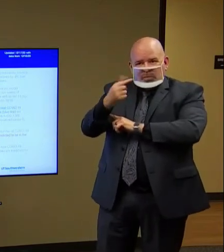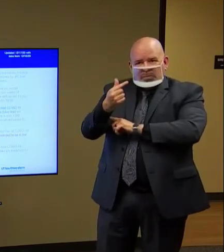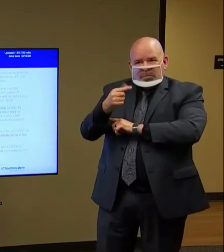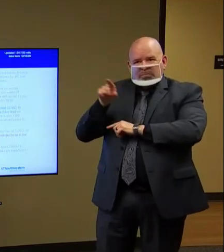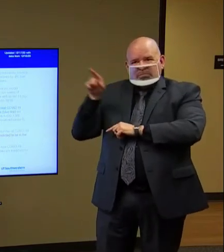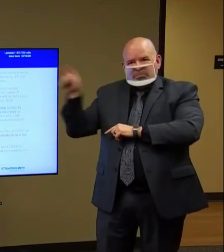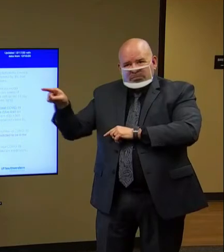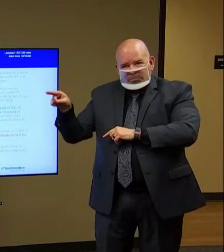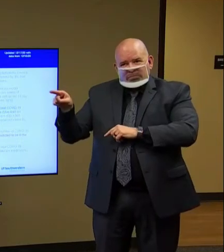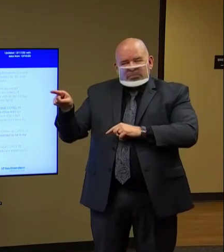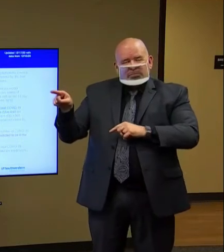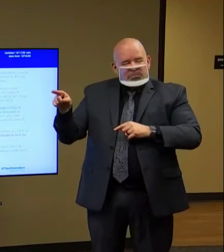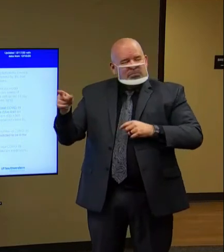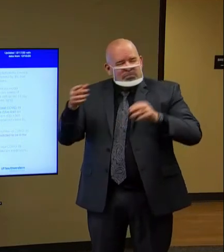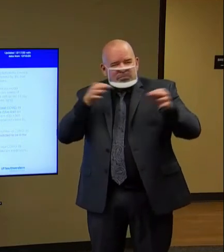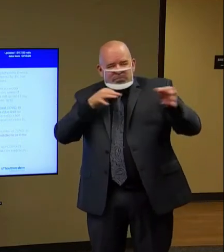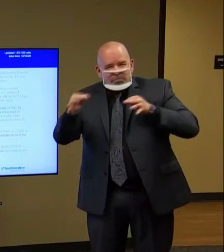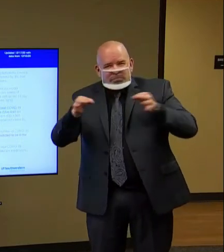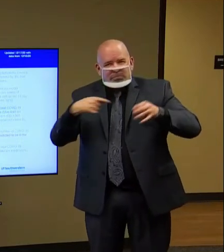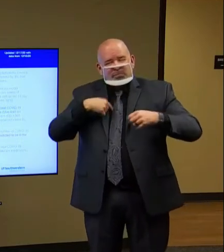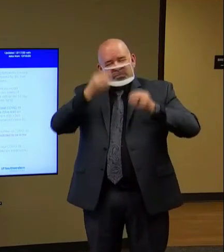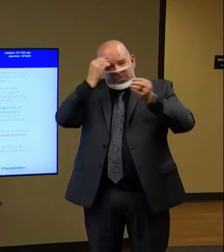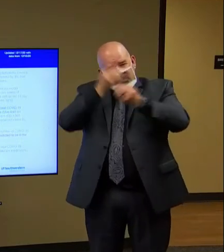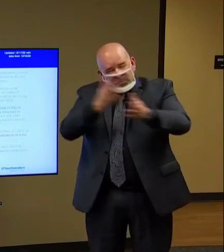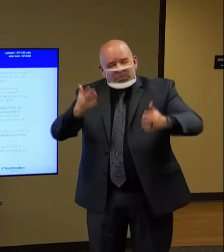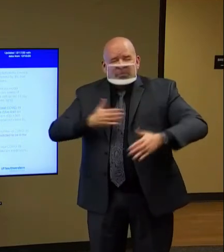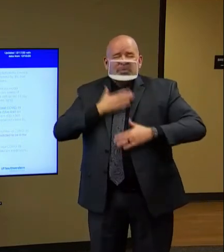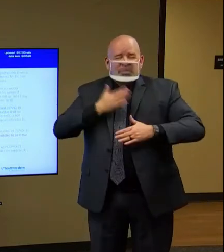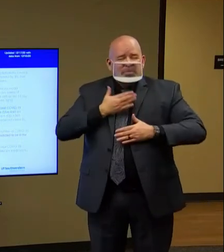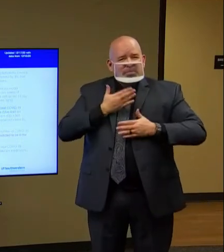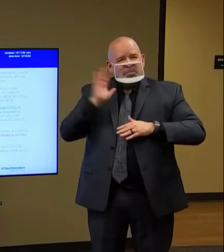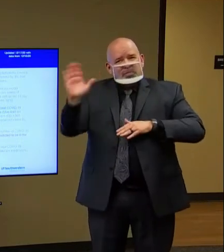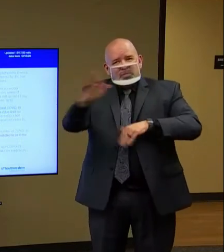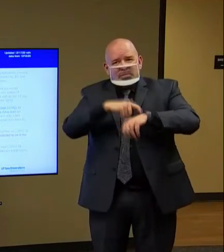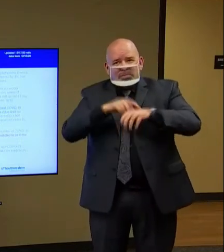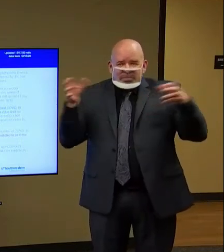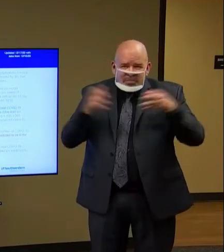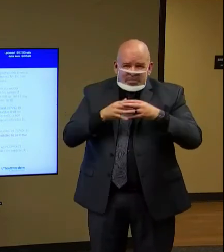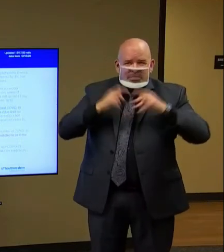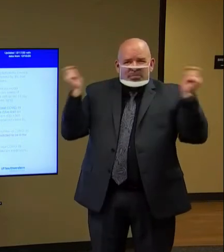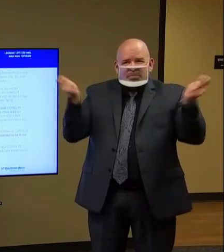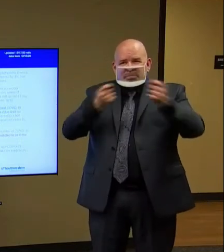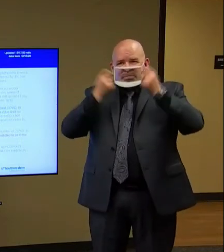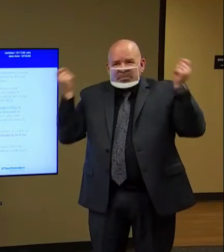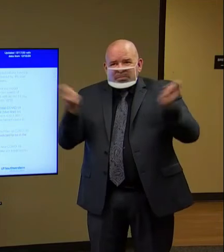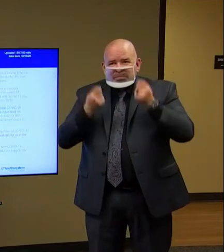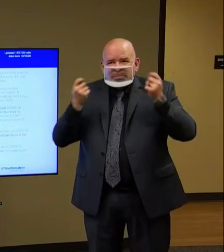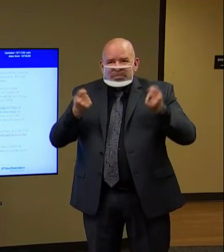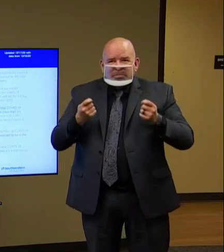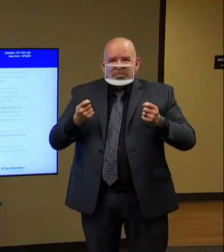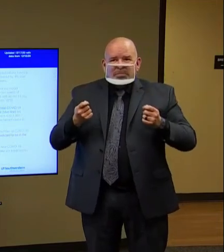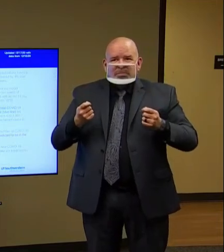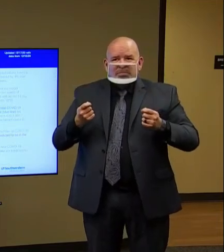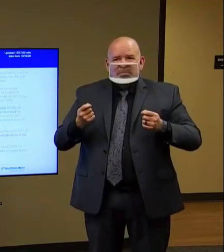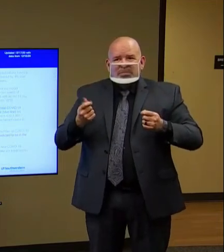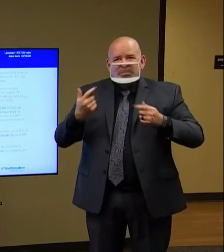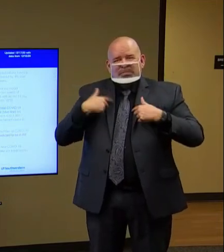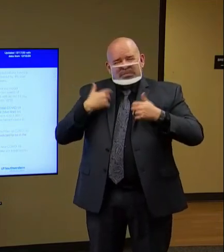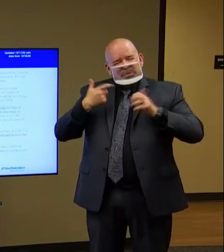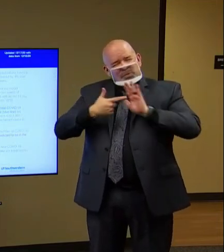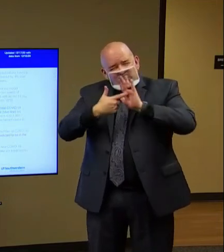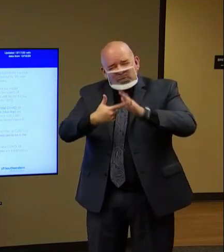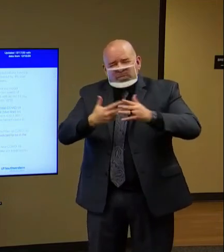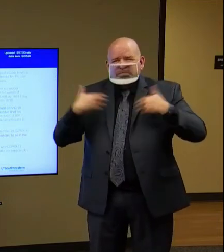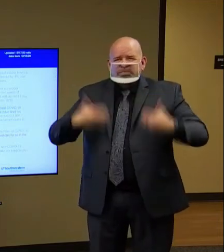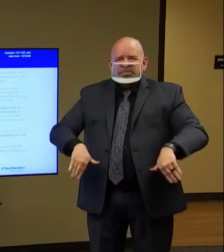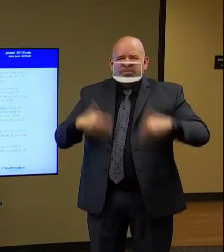joyous holiday. I'm practicing, as I said, intentional thankfulness, and I'm thankful for all of you and for all of the heroes who have